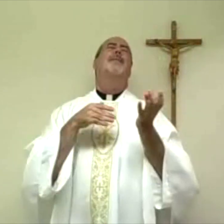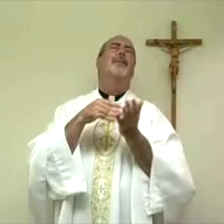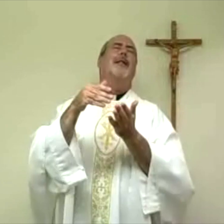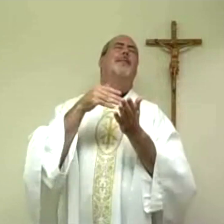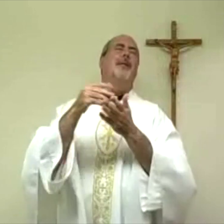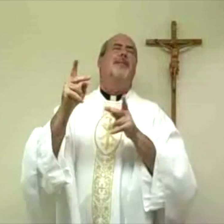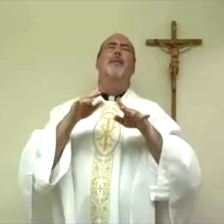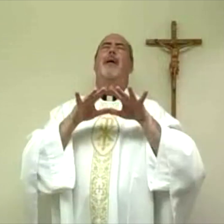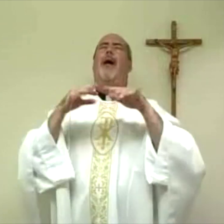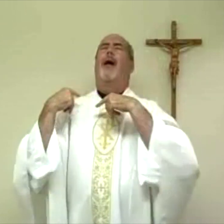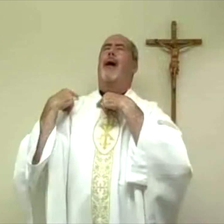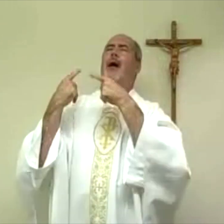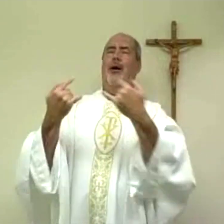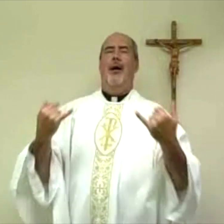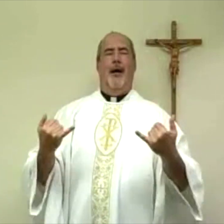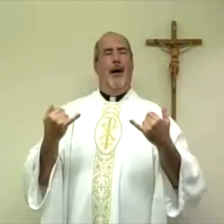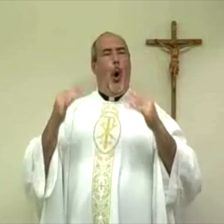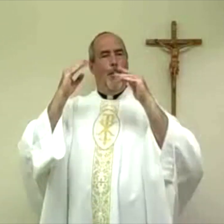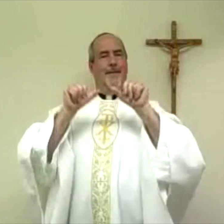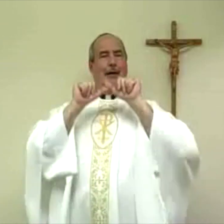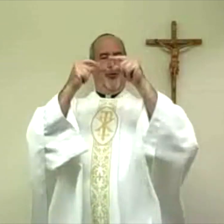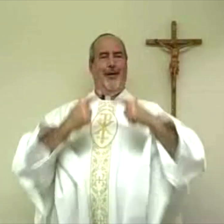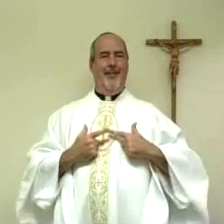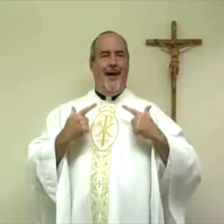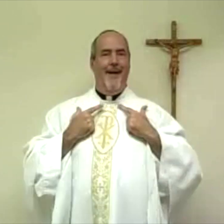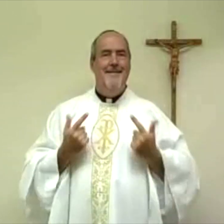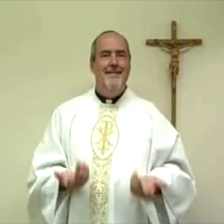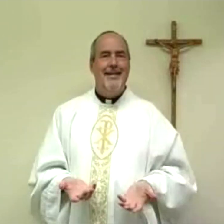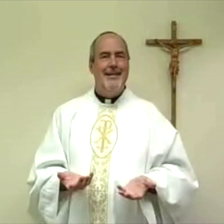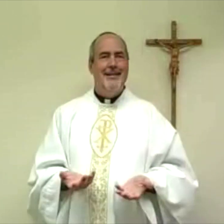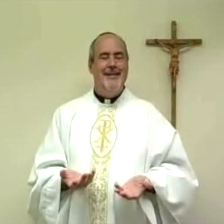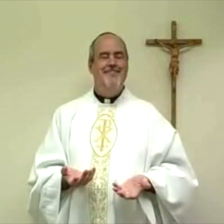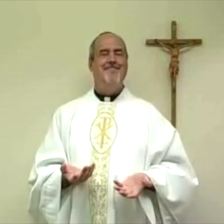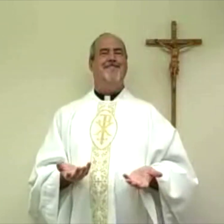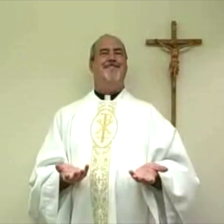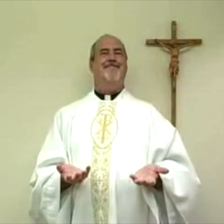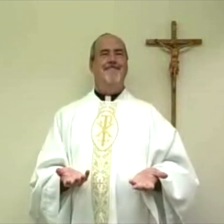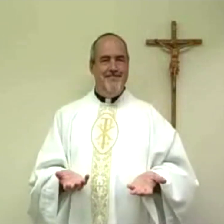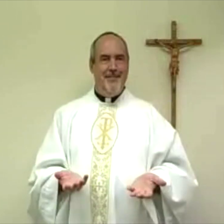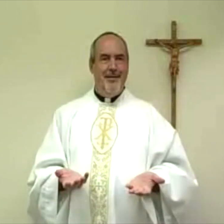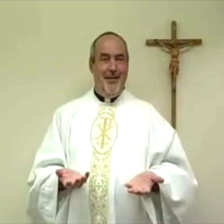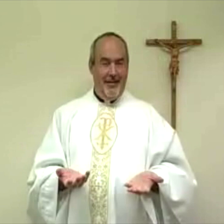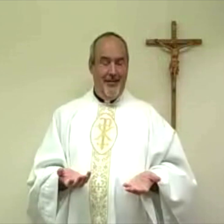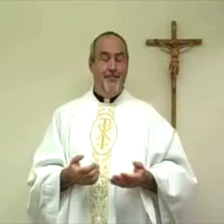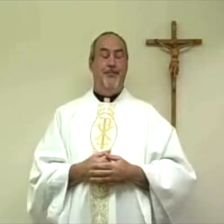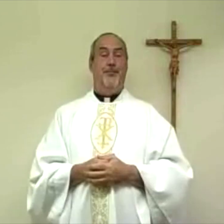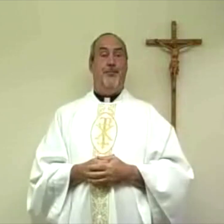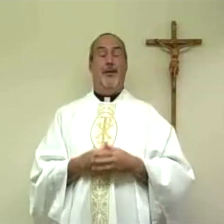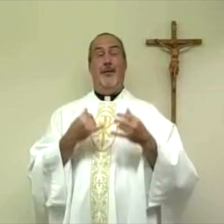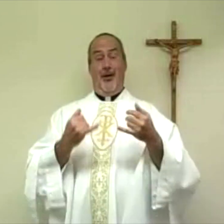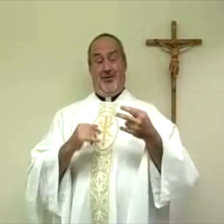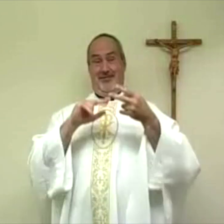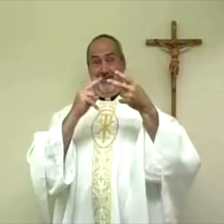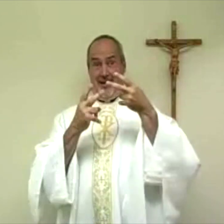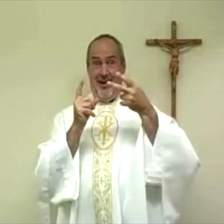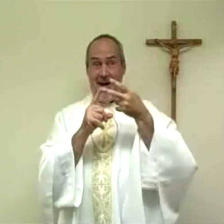And He got into heaven, and now millions and millions and millions of people are going to have everlasting life with Him.